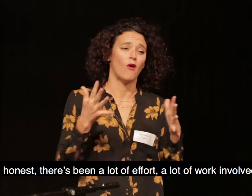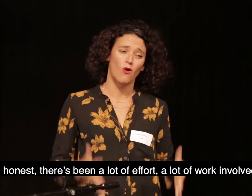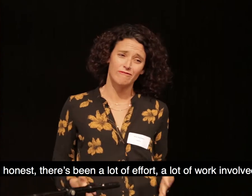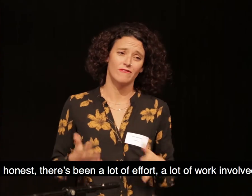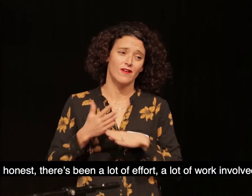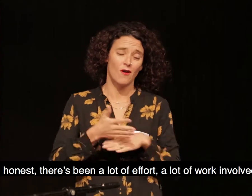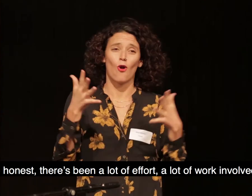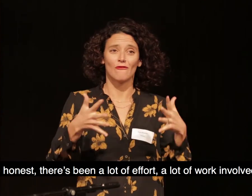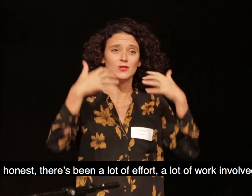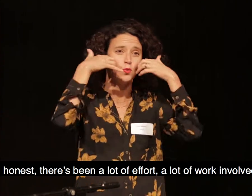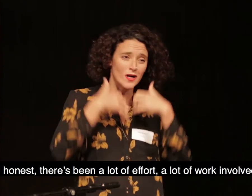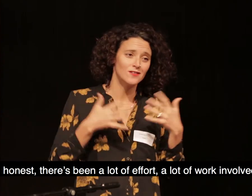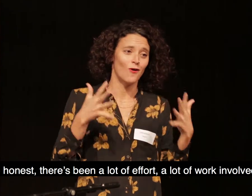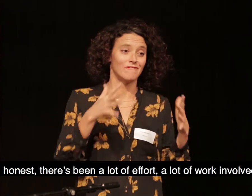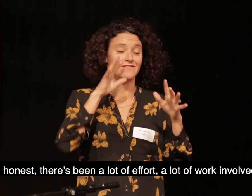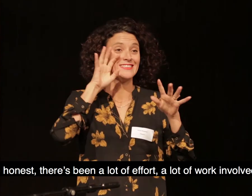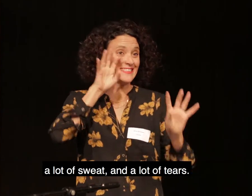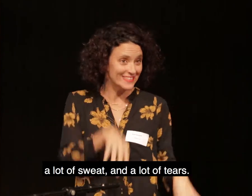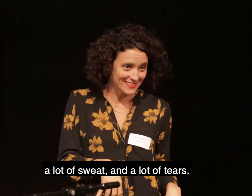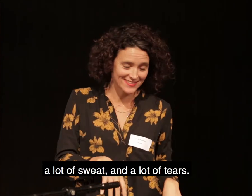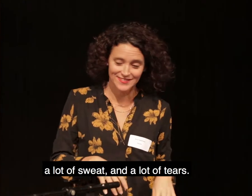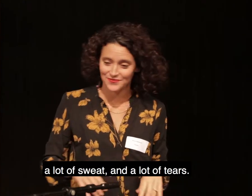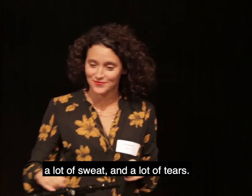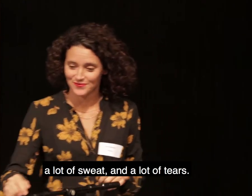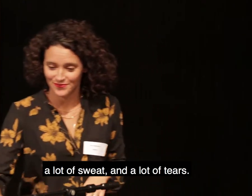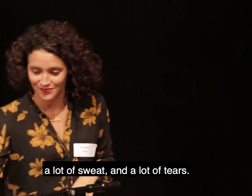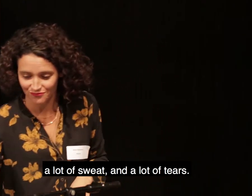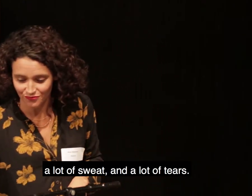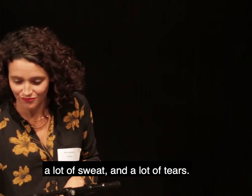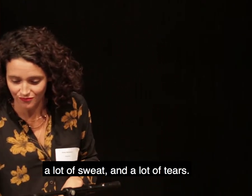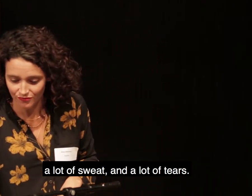there's been a lot of effort, a lot of work involved, a lot of sweat, and a lot of tears.